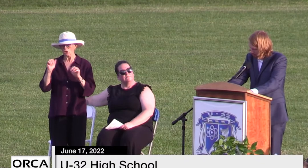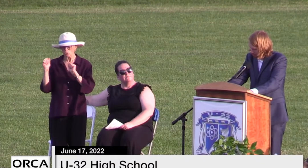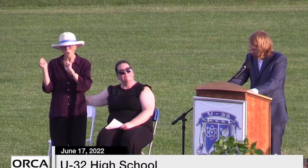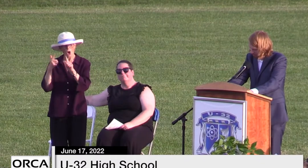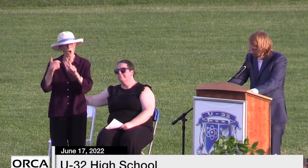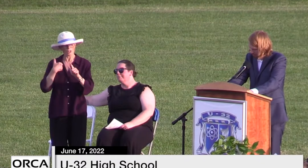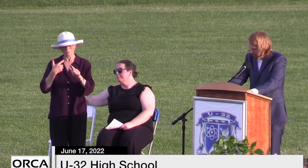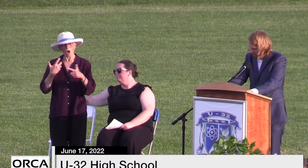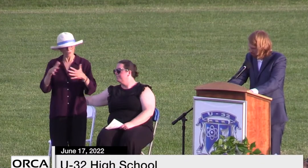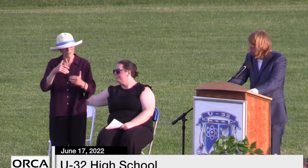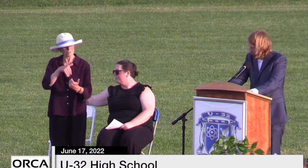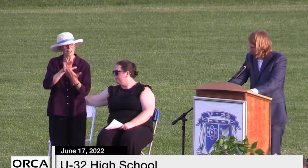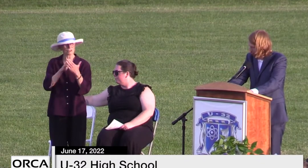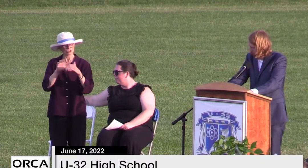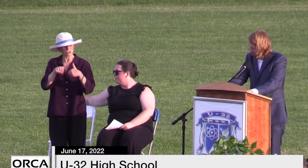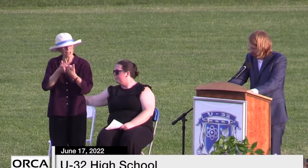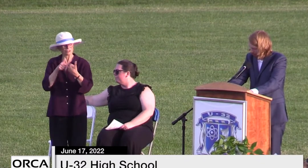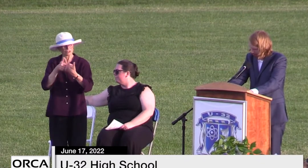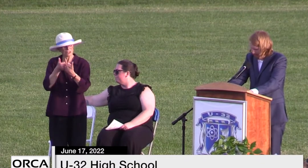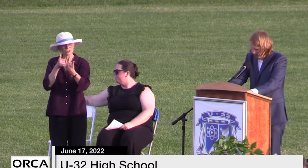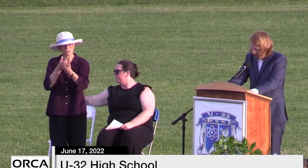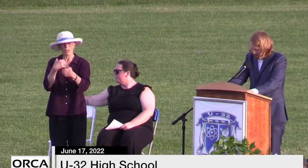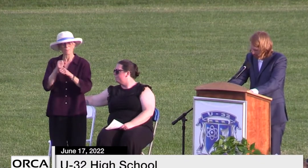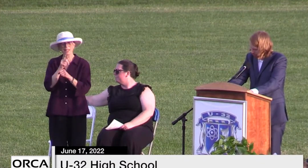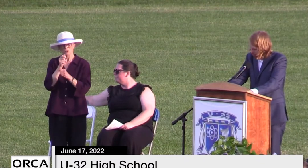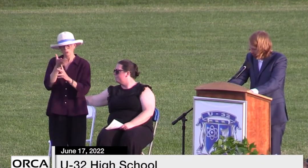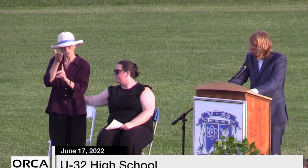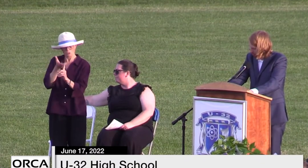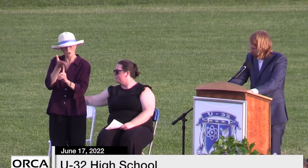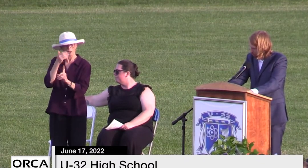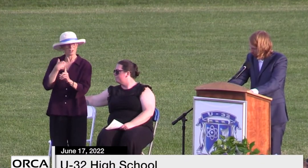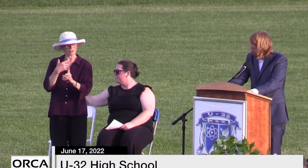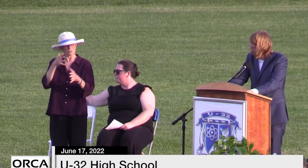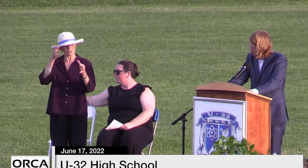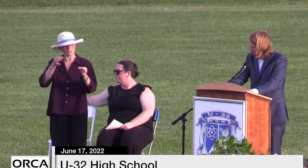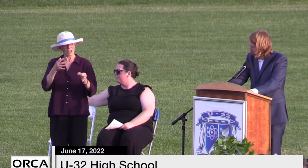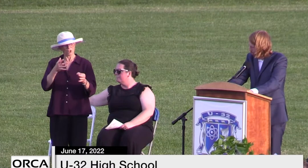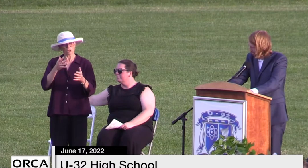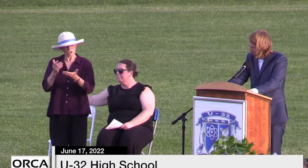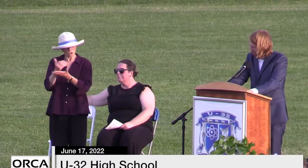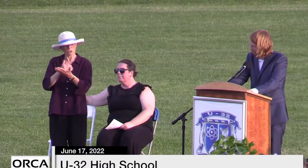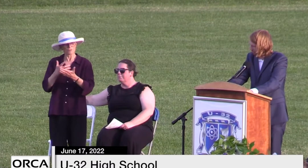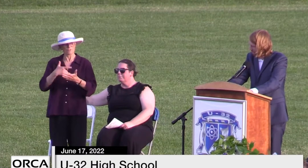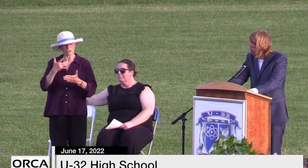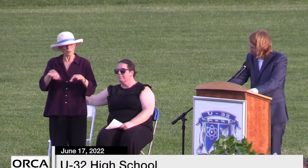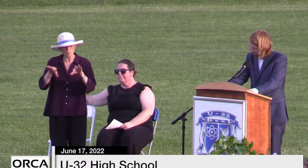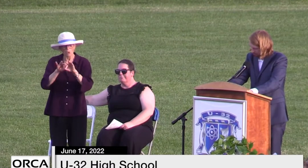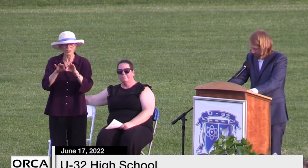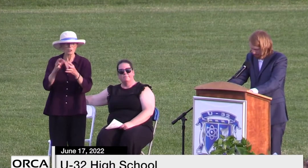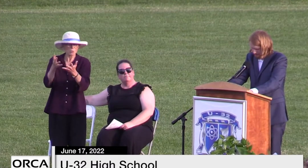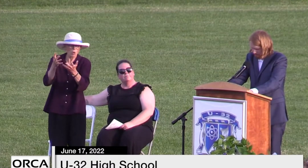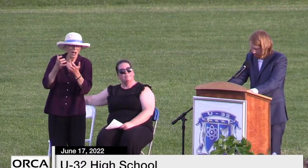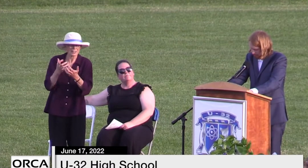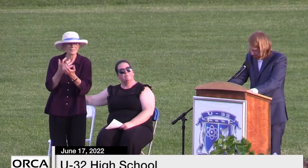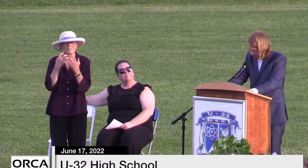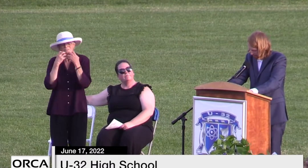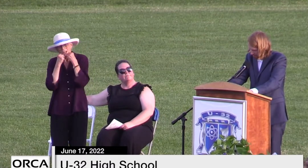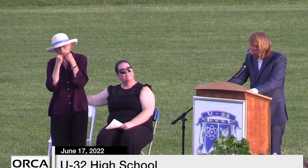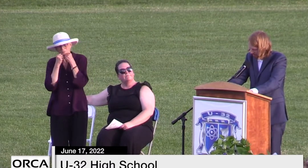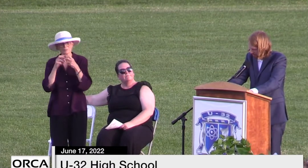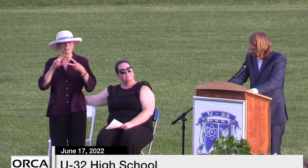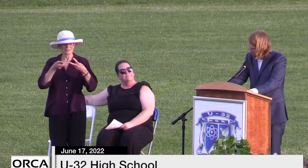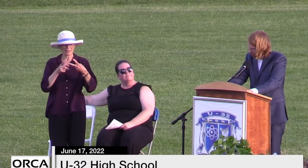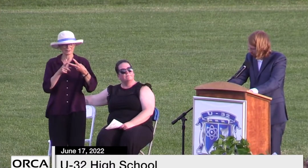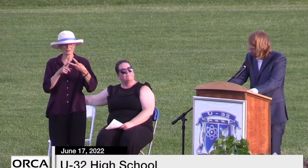through challenges that have made you into who you are. You deserve to feel important, wanted, and valued.